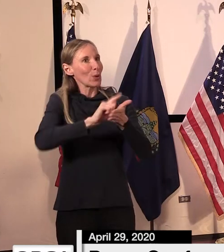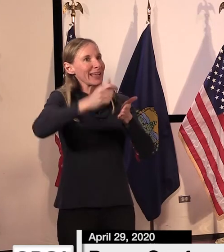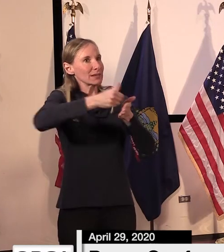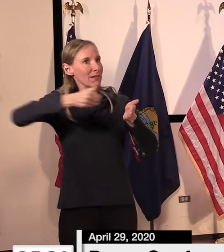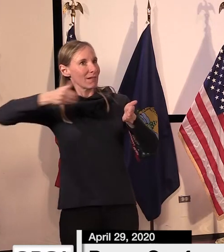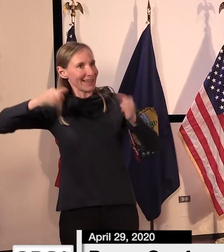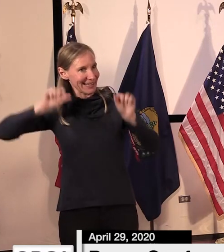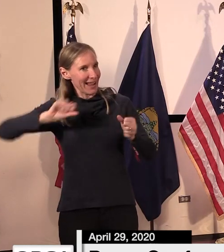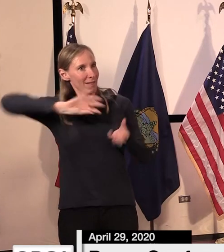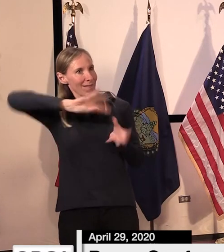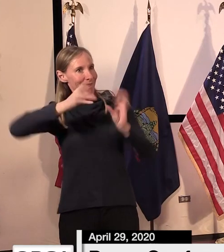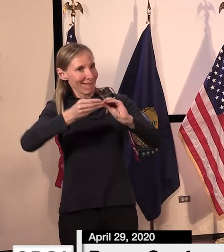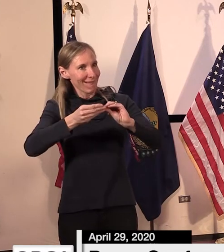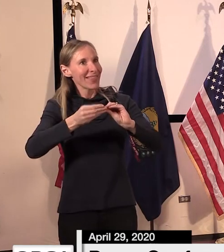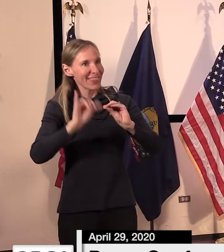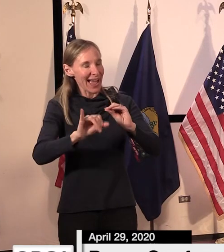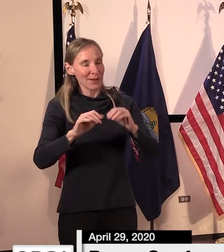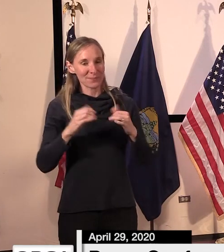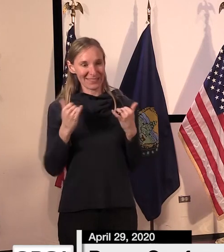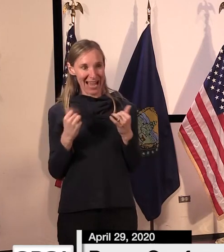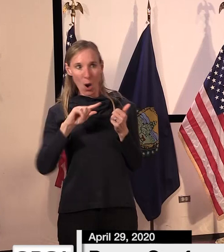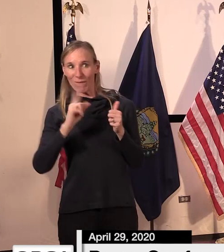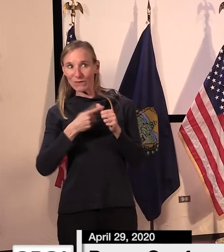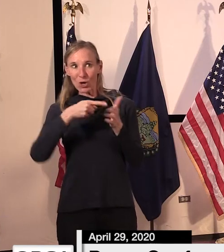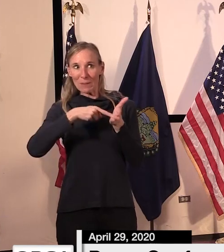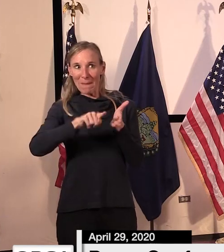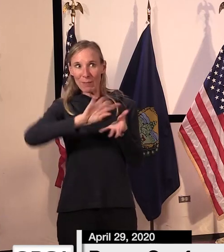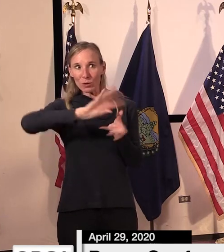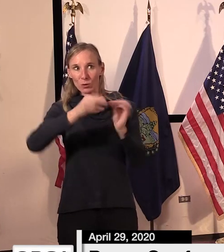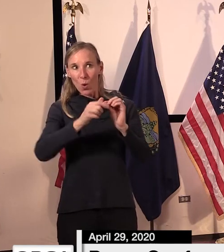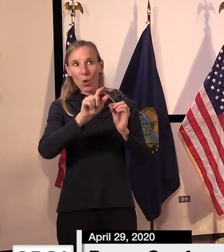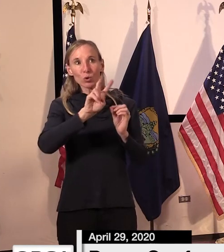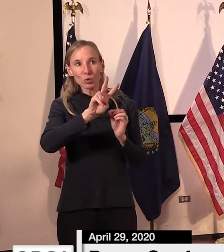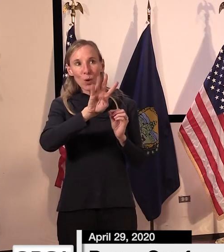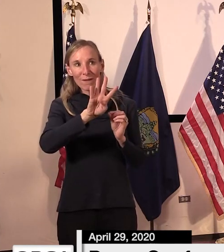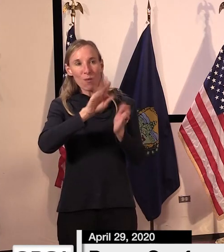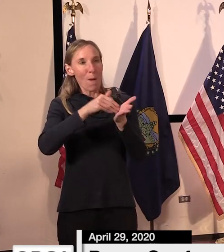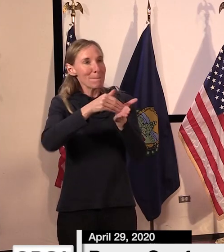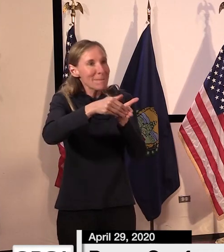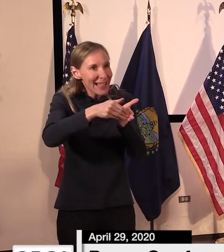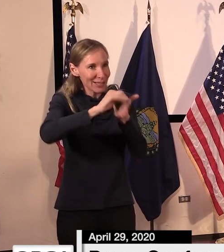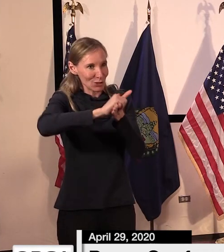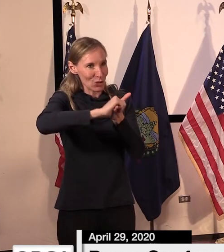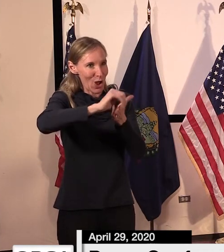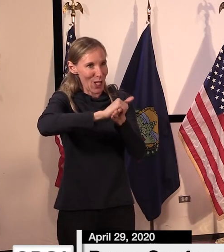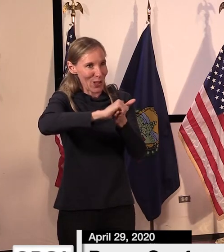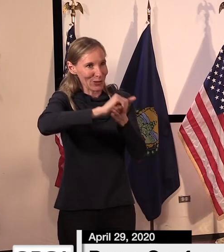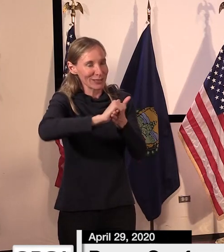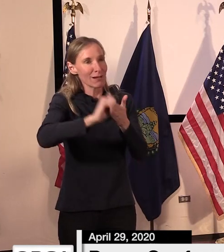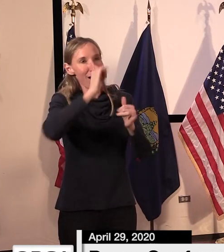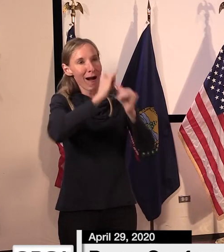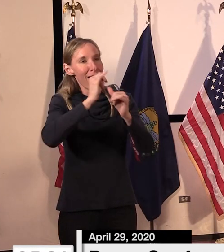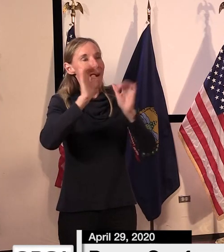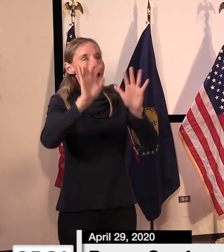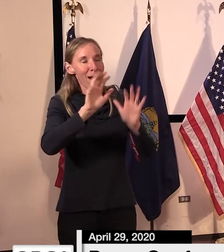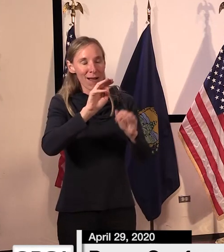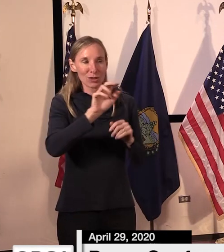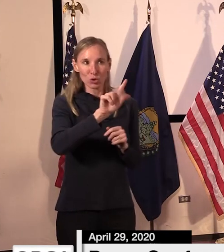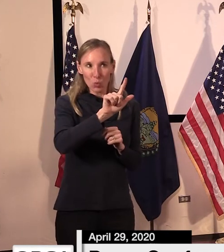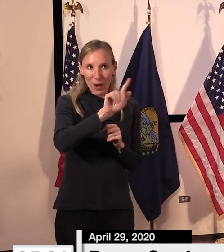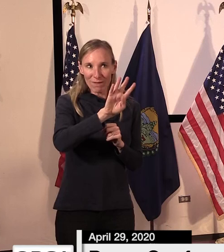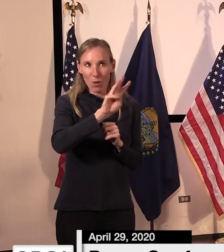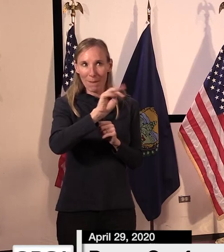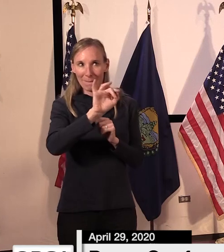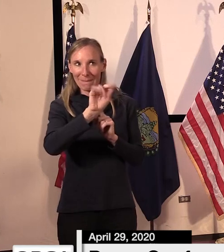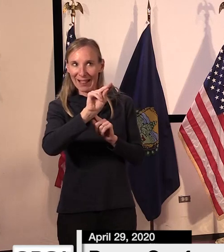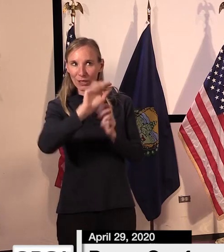totaling $24 million are going out today. As most of us know, this is much needed money getting in the hands of